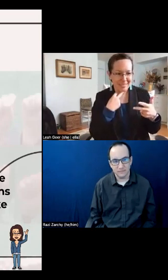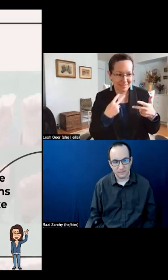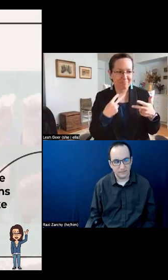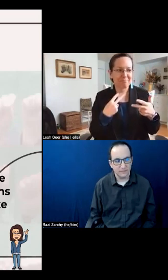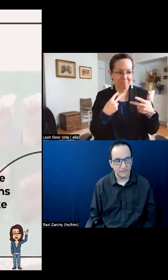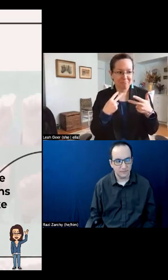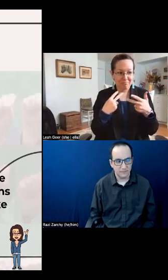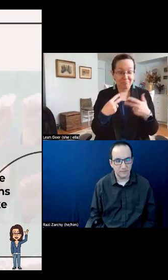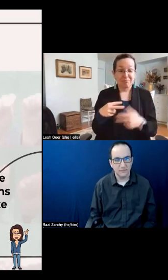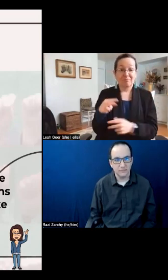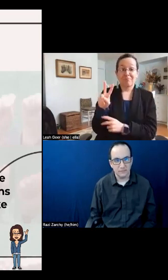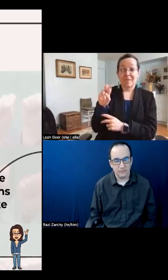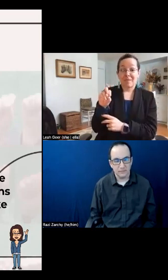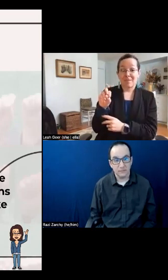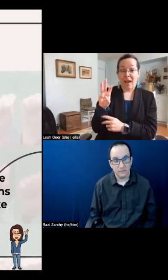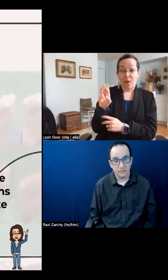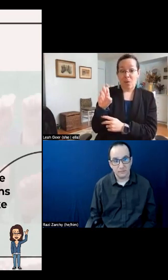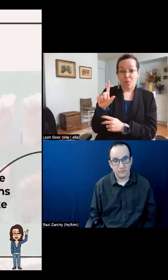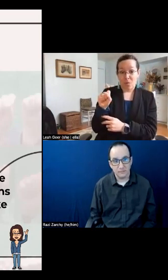manner, and voicing.